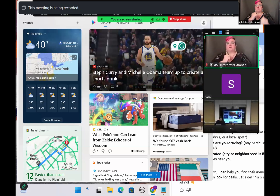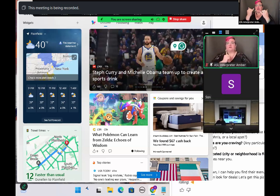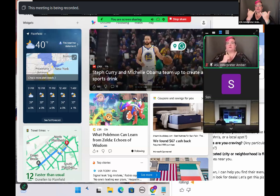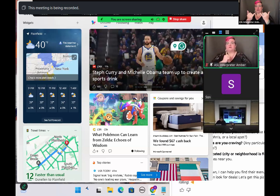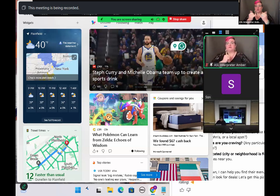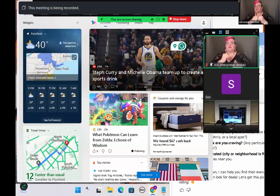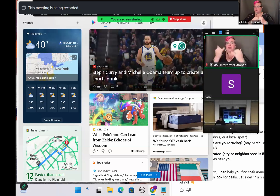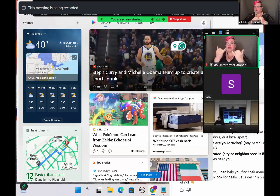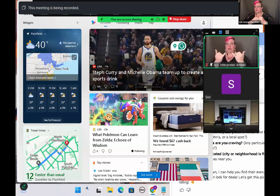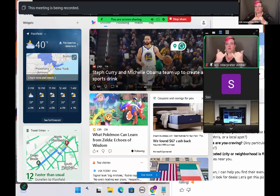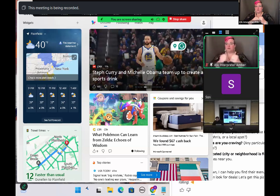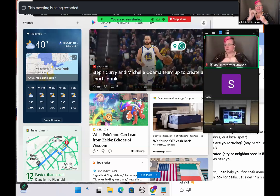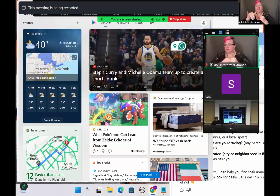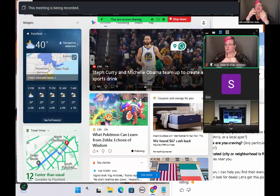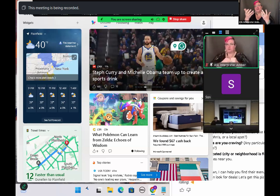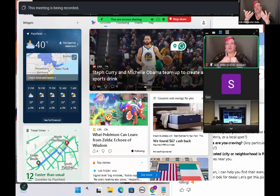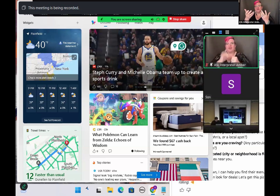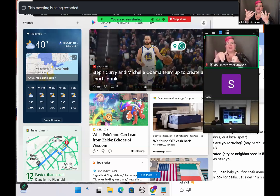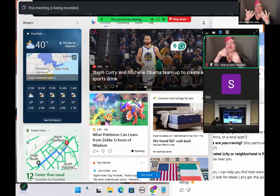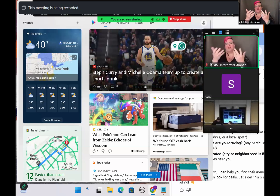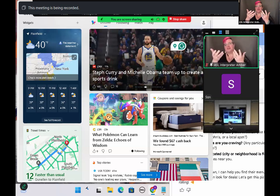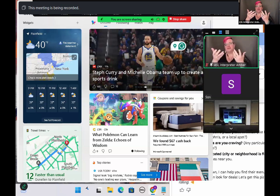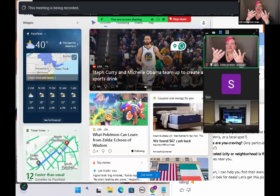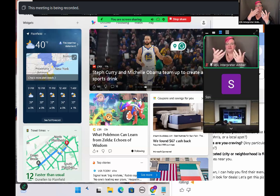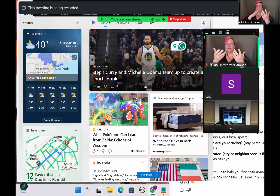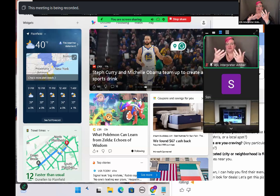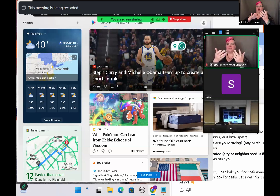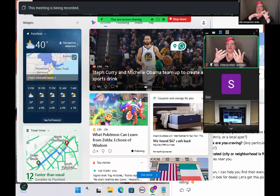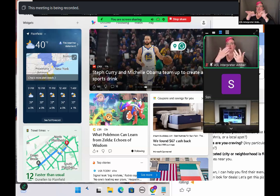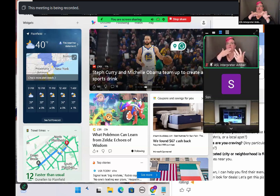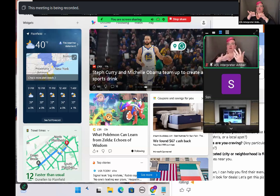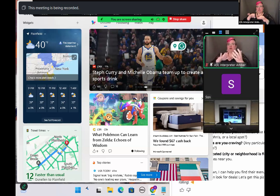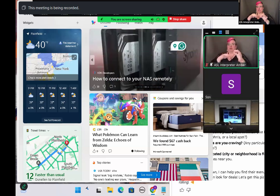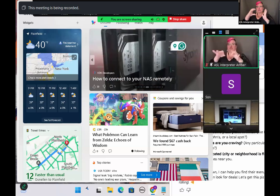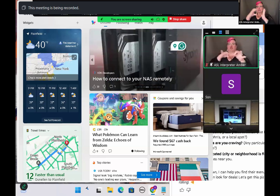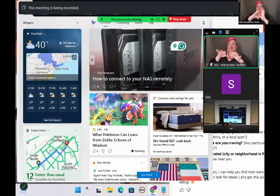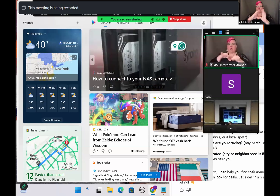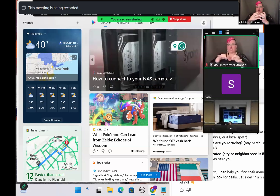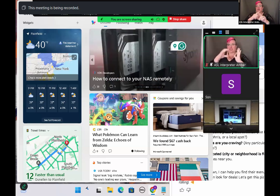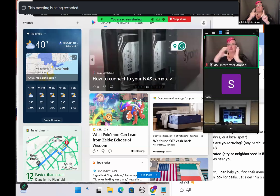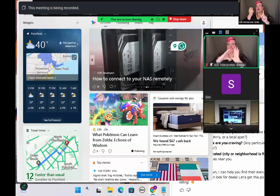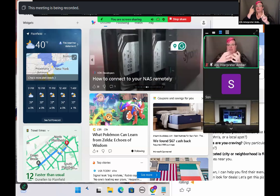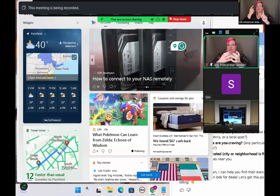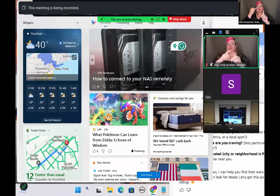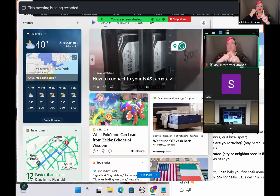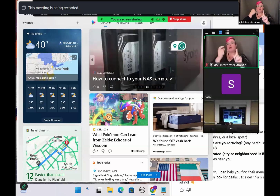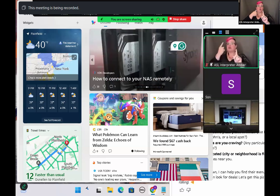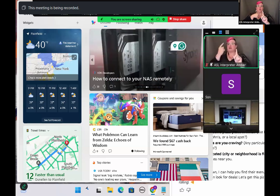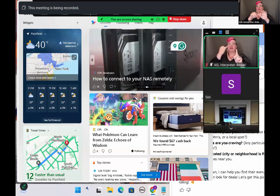a really poor instruction set. But let's just Type say something, edit, blank, space. we type FF blank.